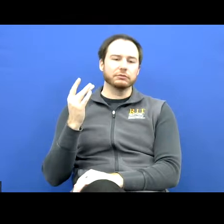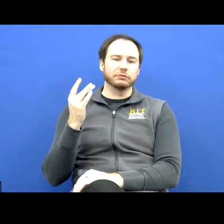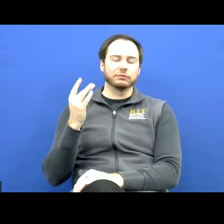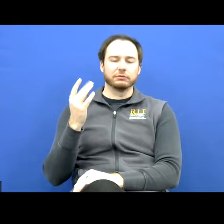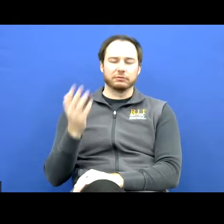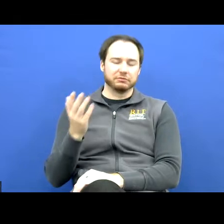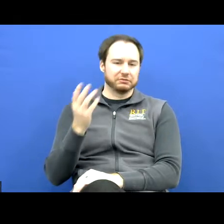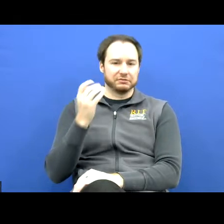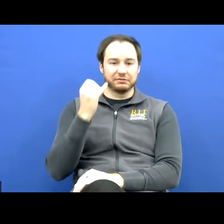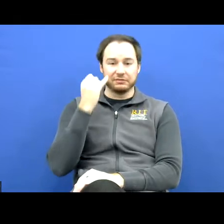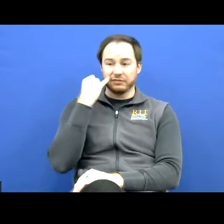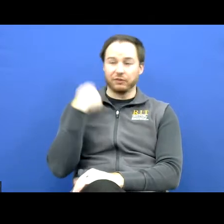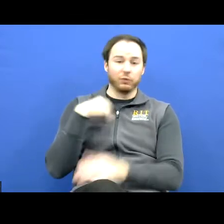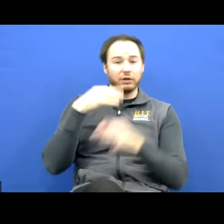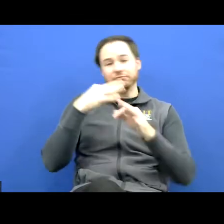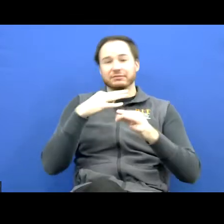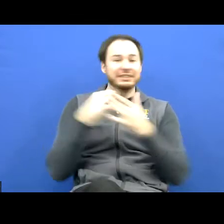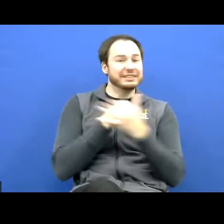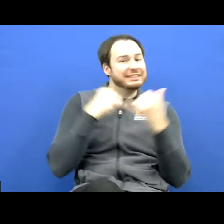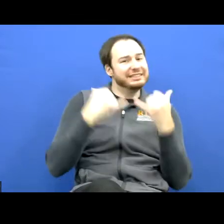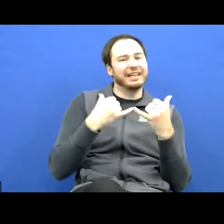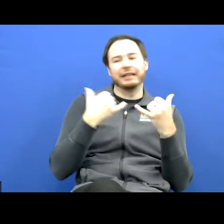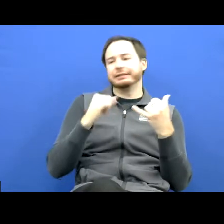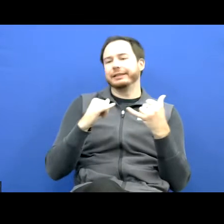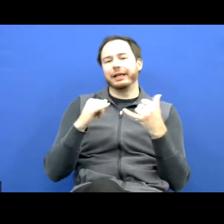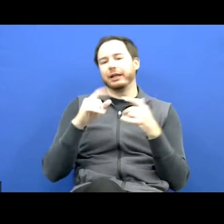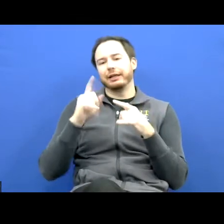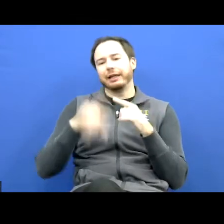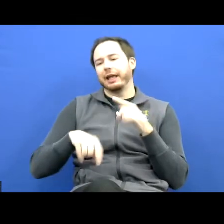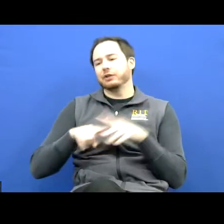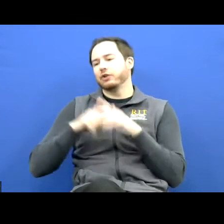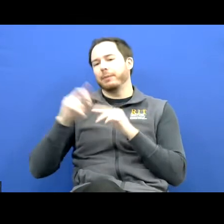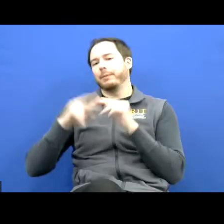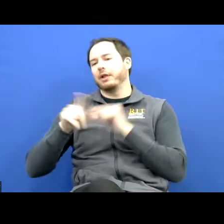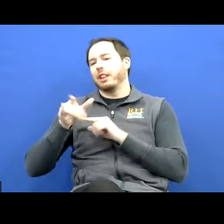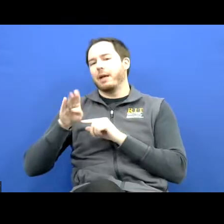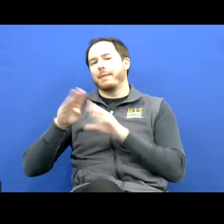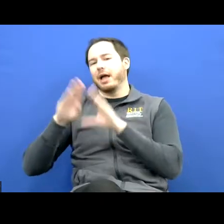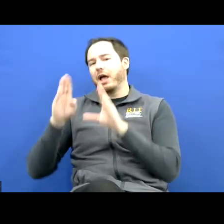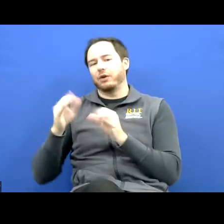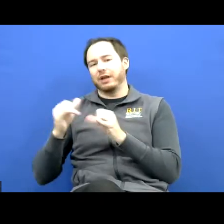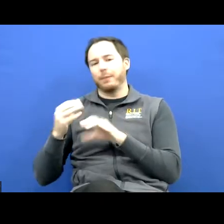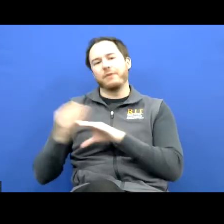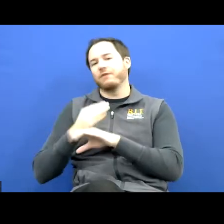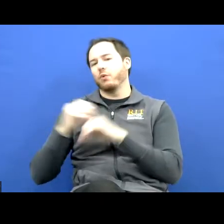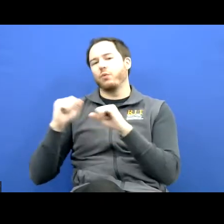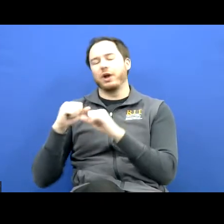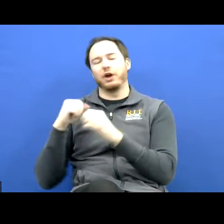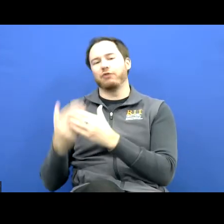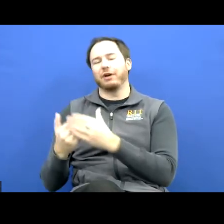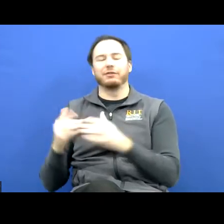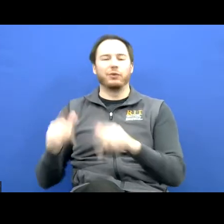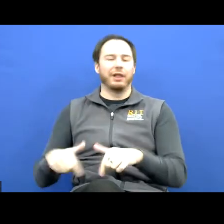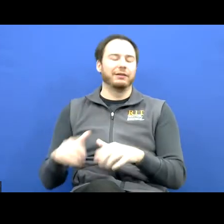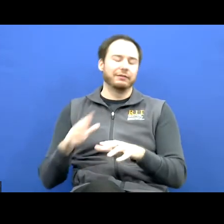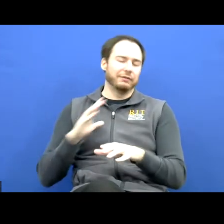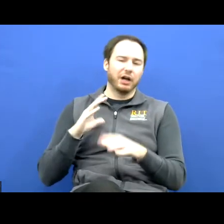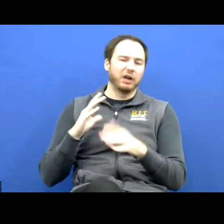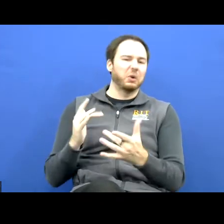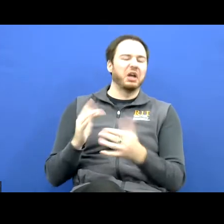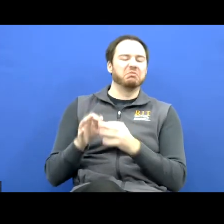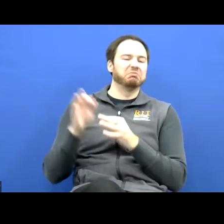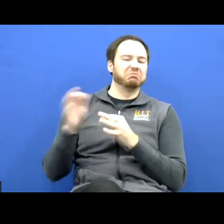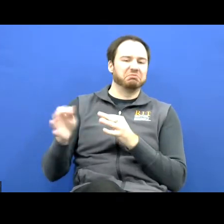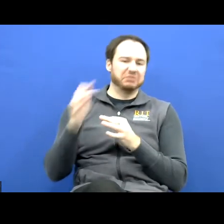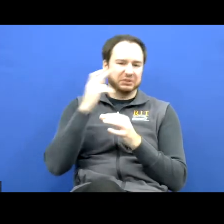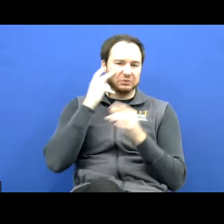even if we made the decision today, we couldn't start the smaller clubhouse now Right. before the winter. So, let's wait, see what happens.